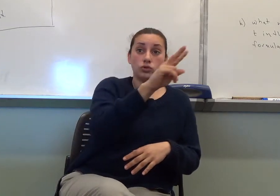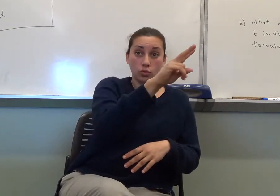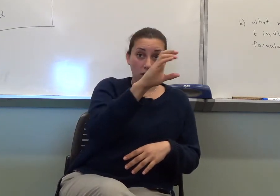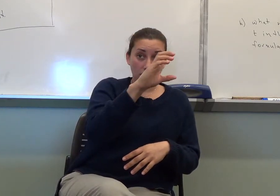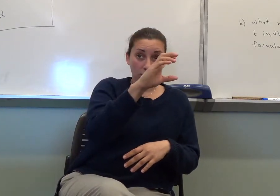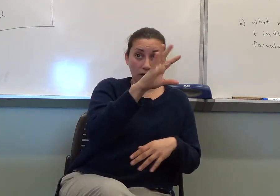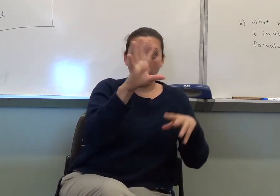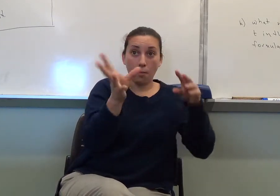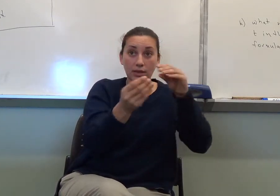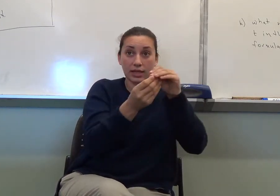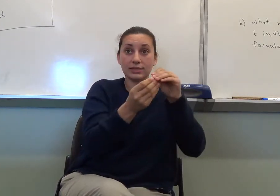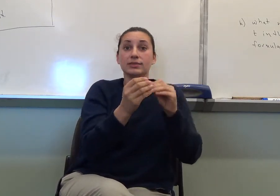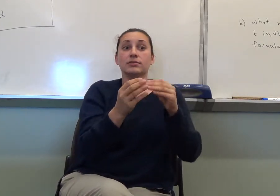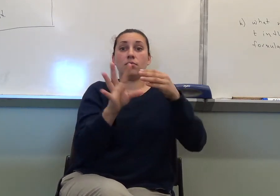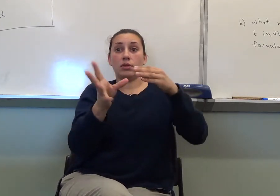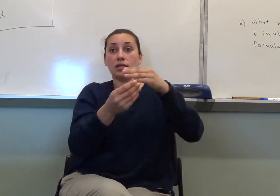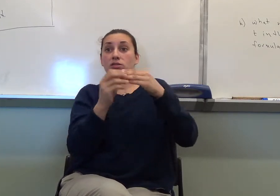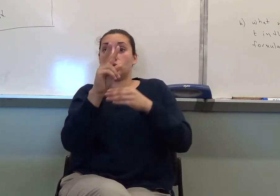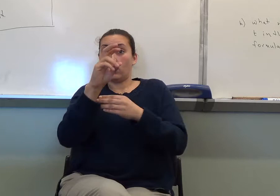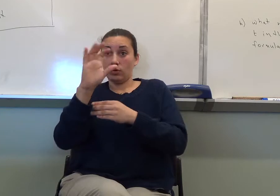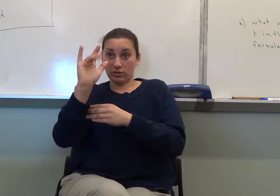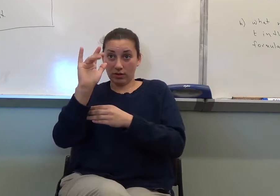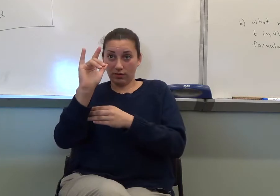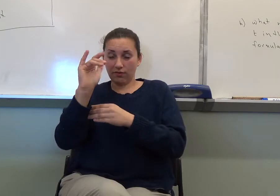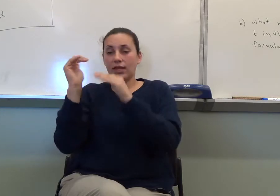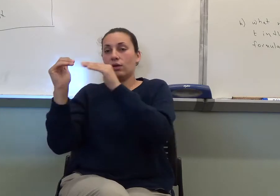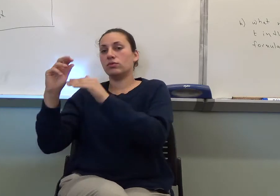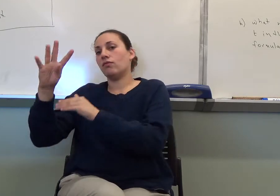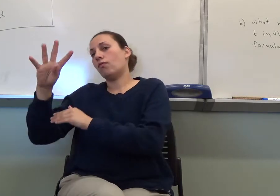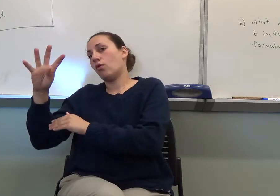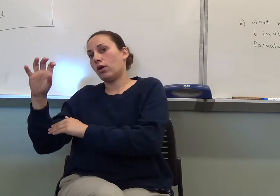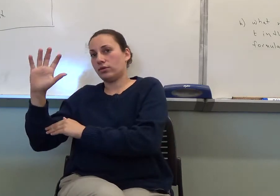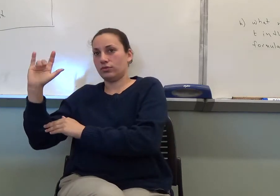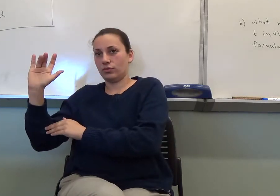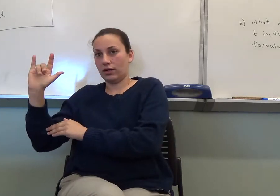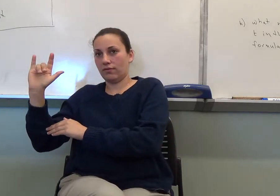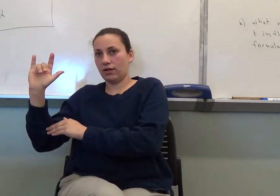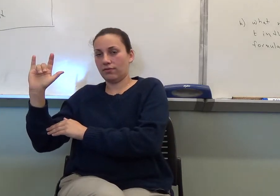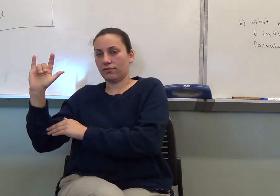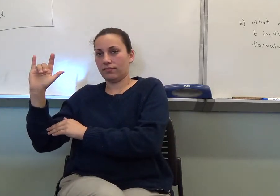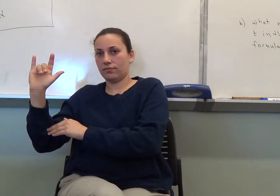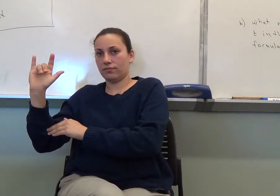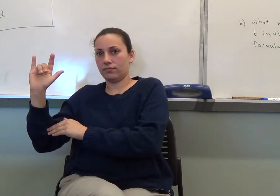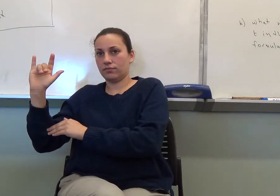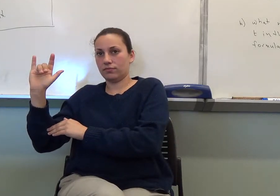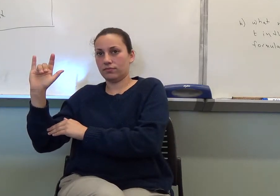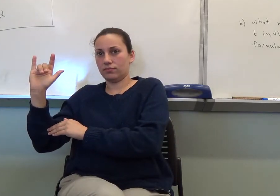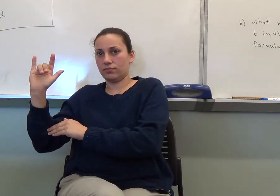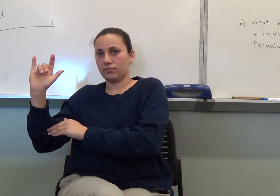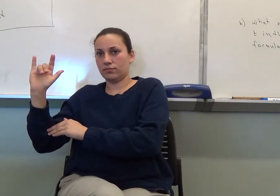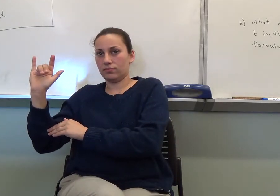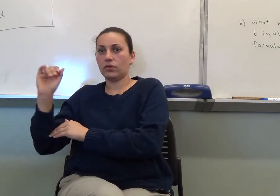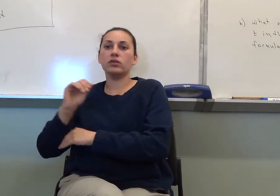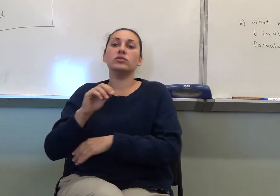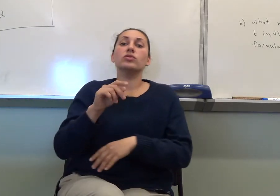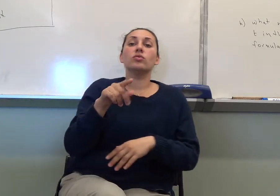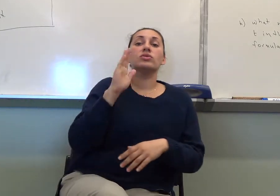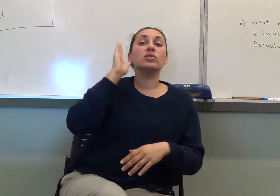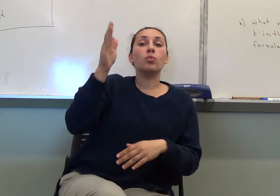rate is going to be 14%. That has to go in as a decimal, right? And so the amount